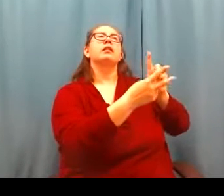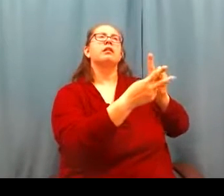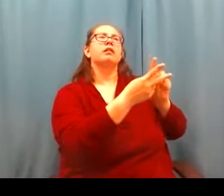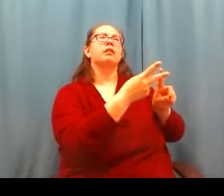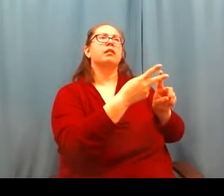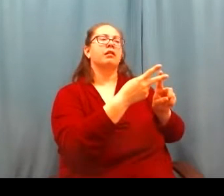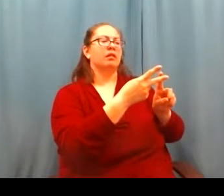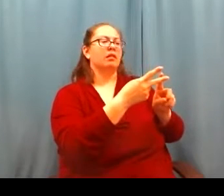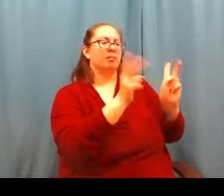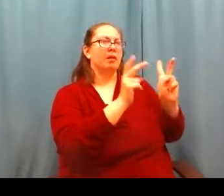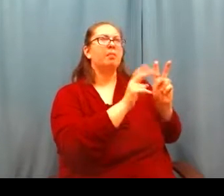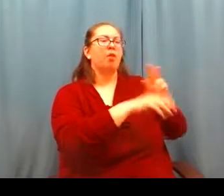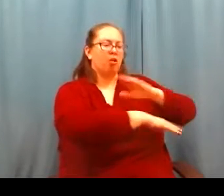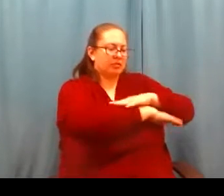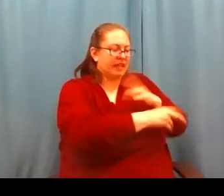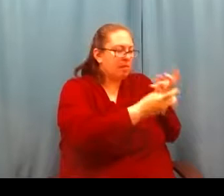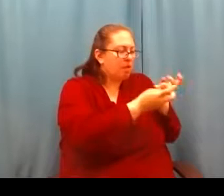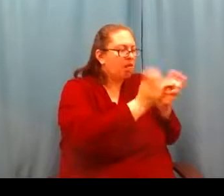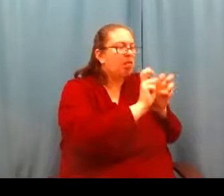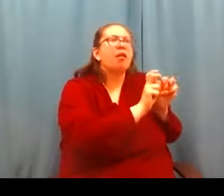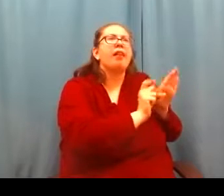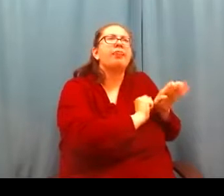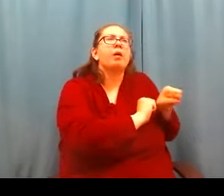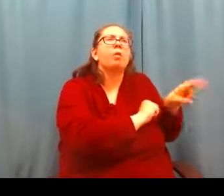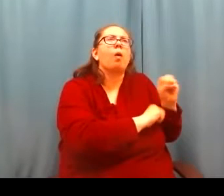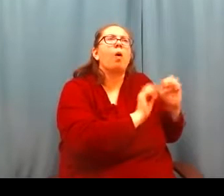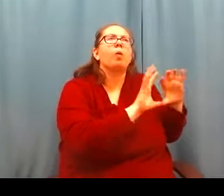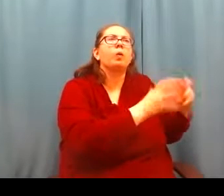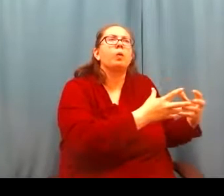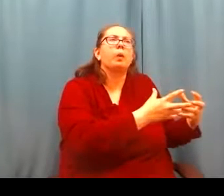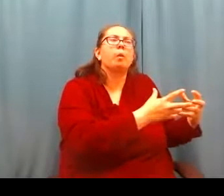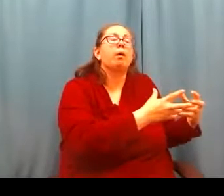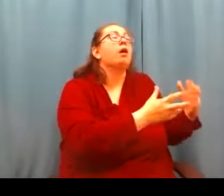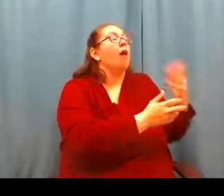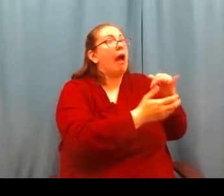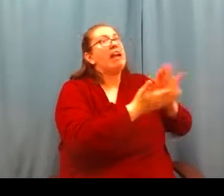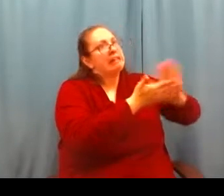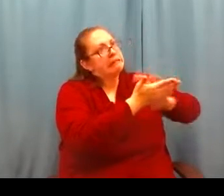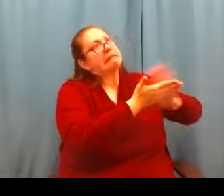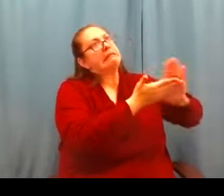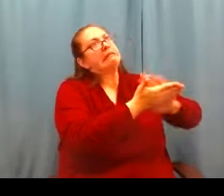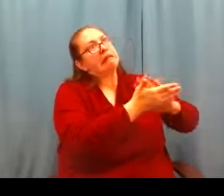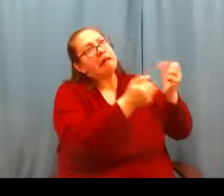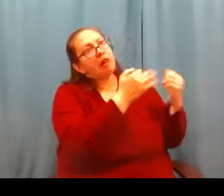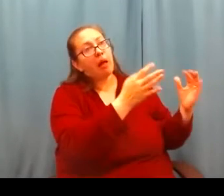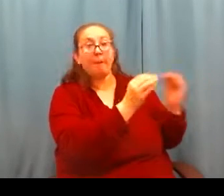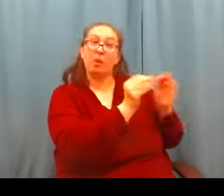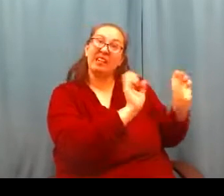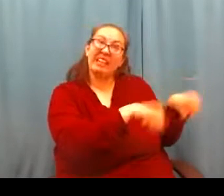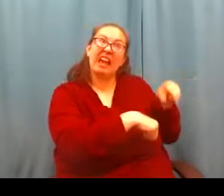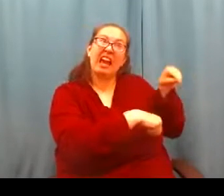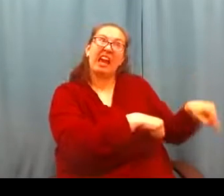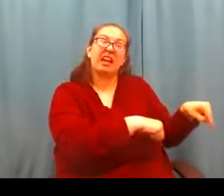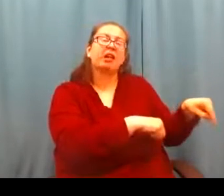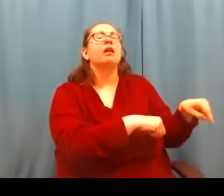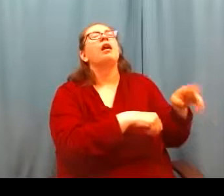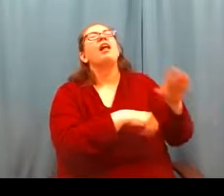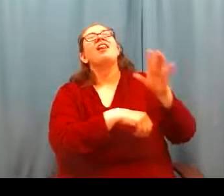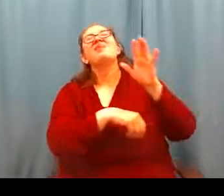a table with their own group, and where you can do a lot of cleaning. So I think that's the issue with